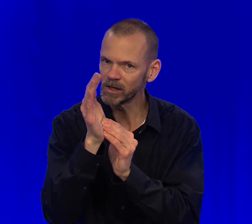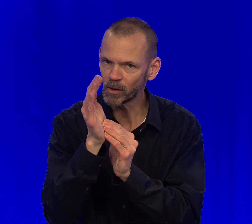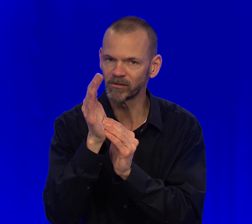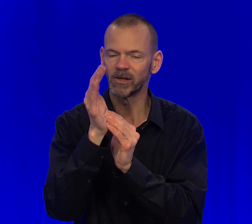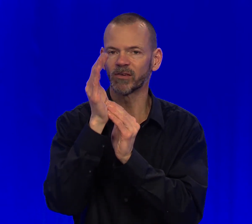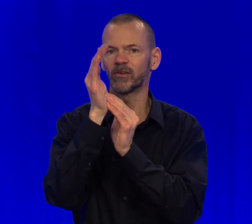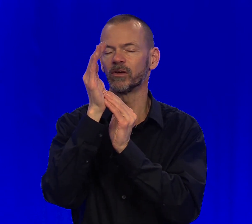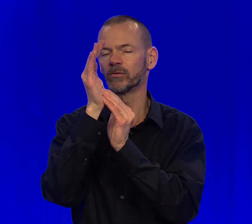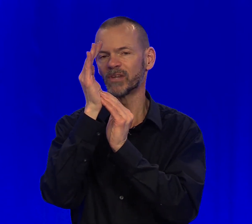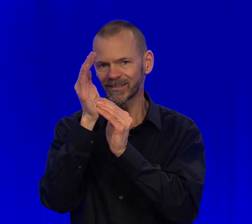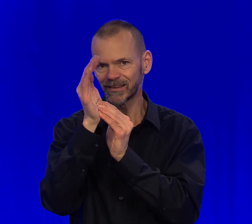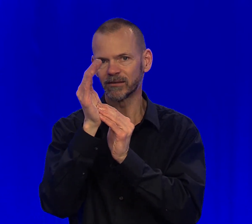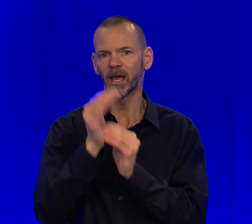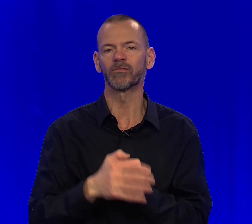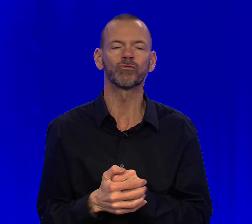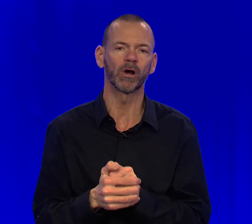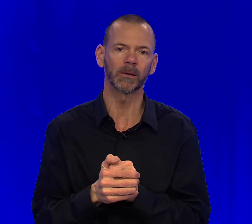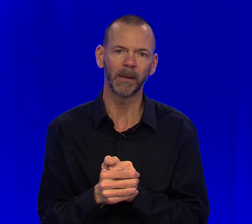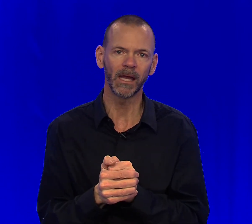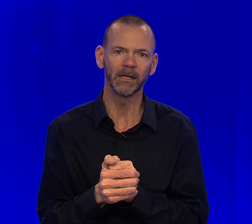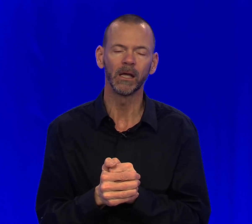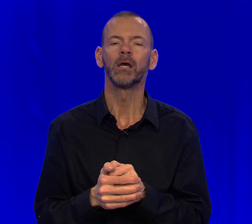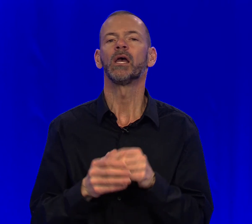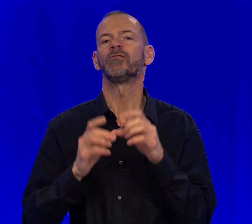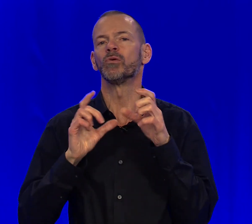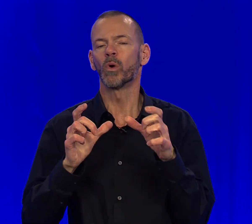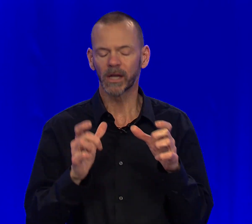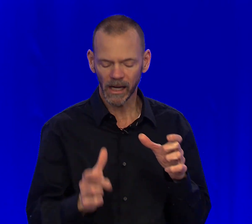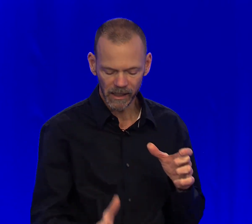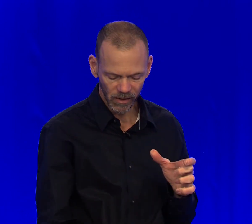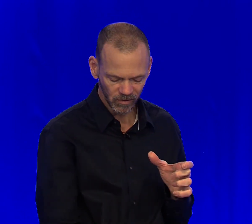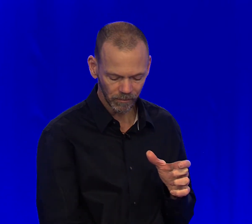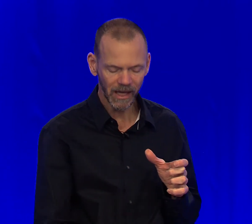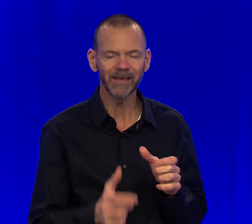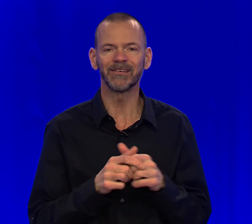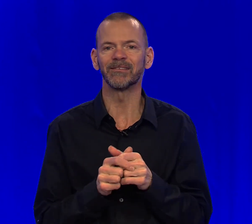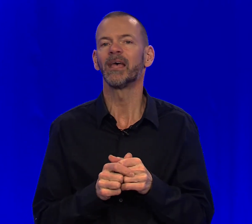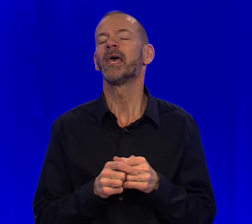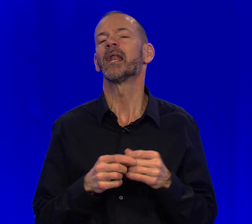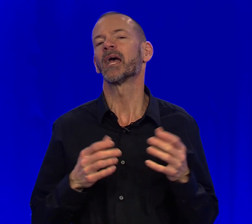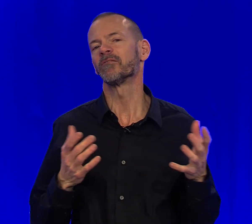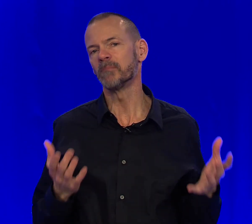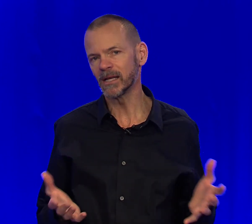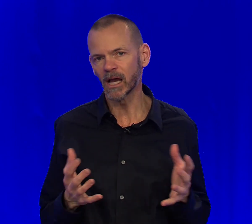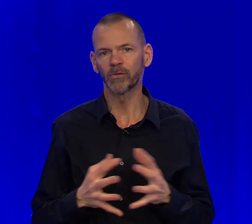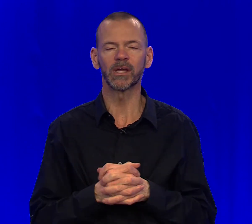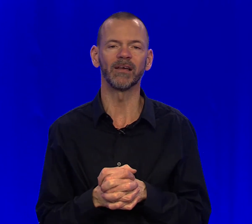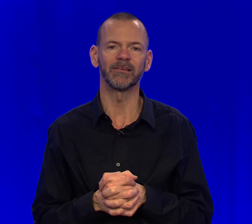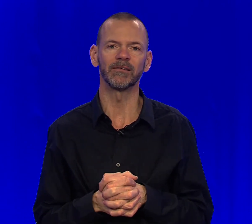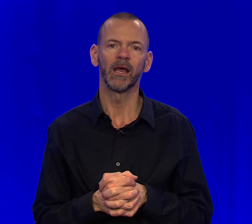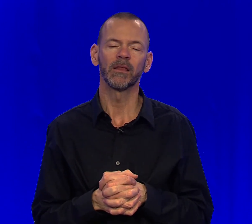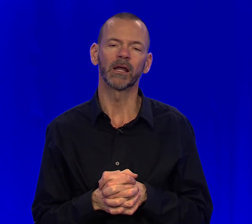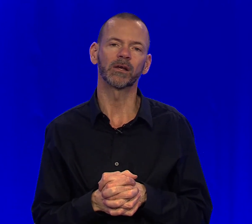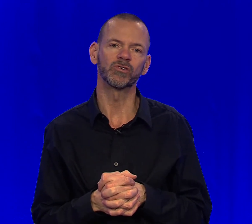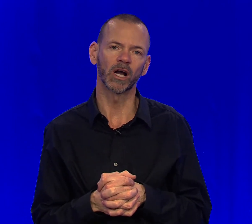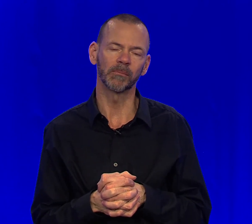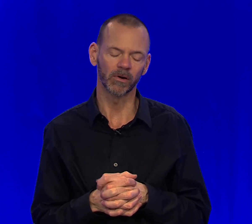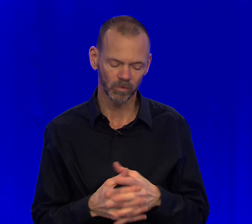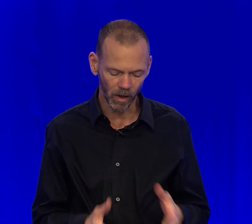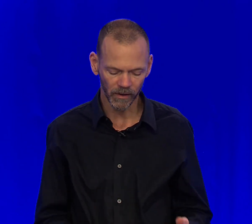you have you're destined to have chronic pain. If you work at it, here's some cases, and I have many other cases that I could talk about as well